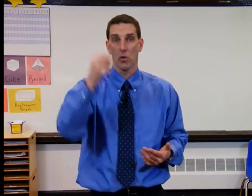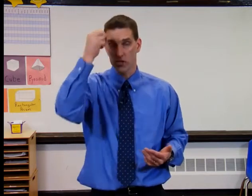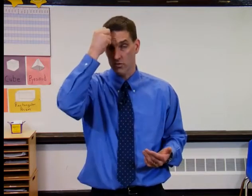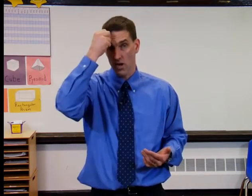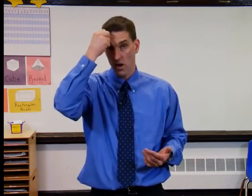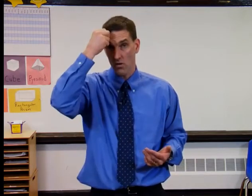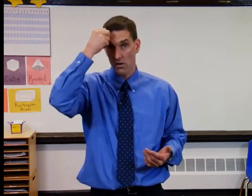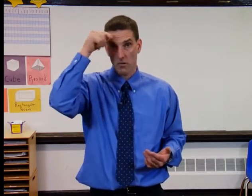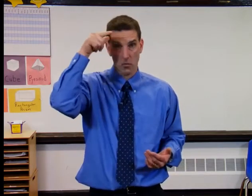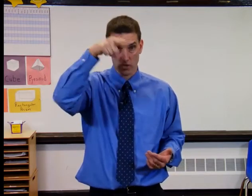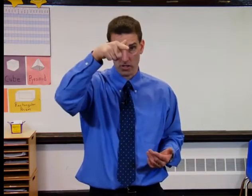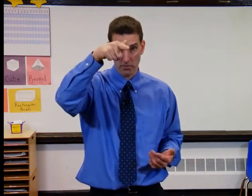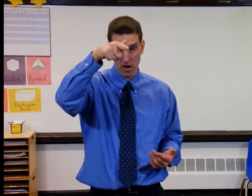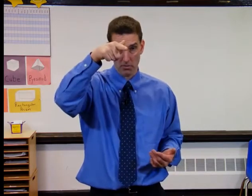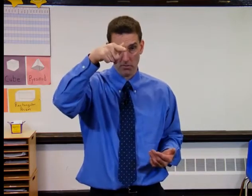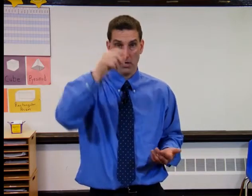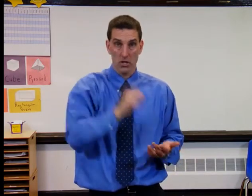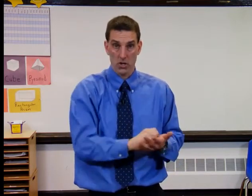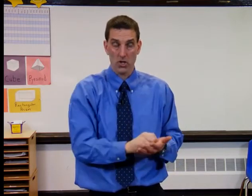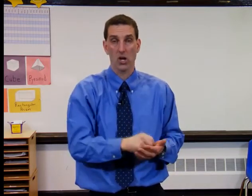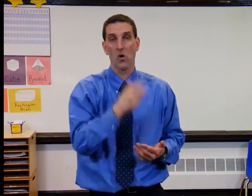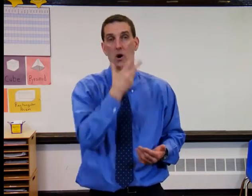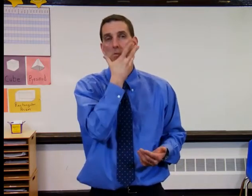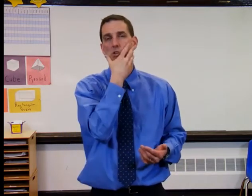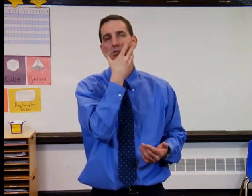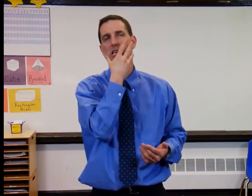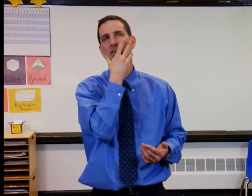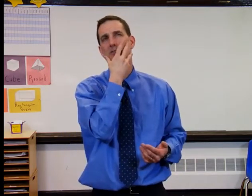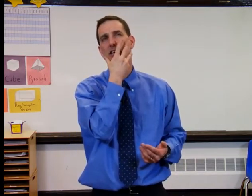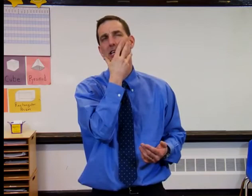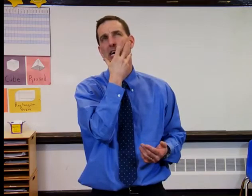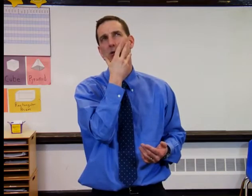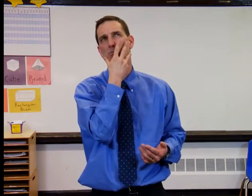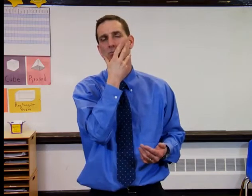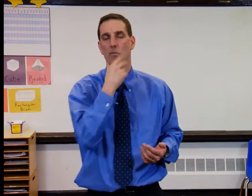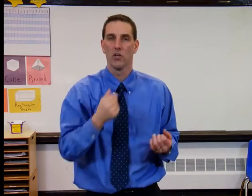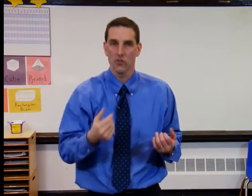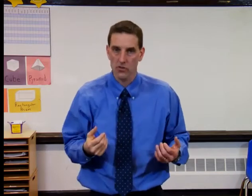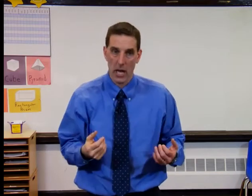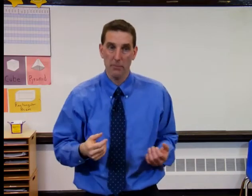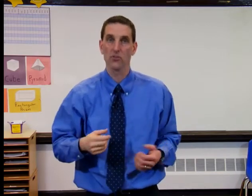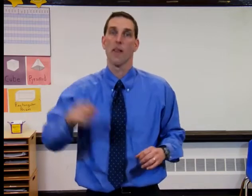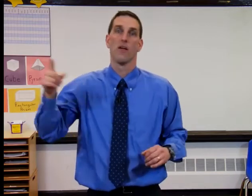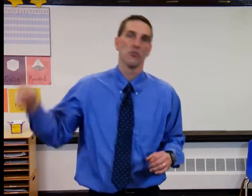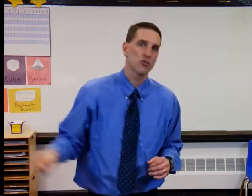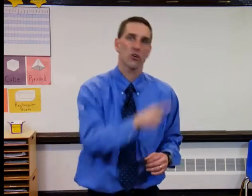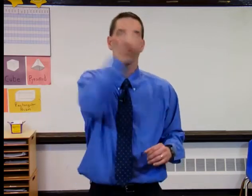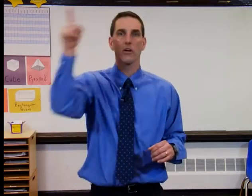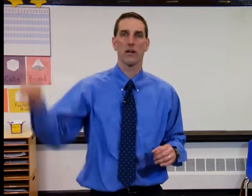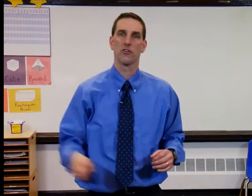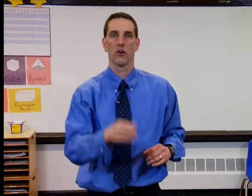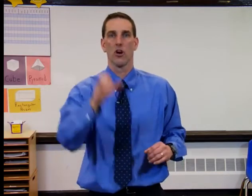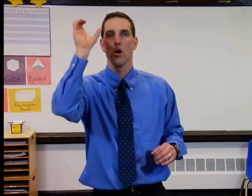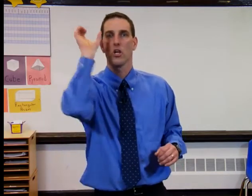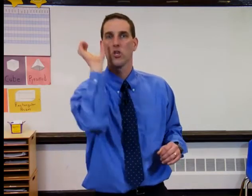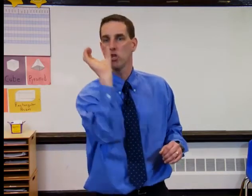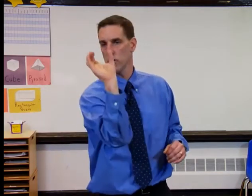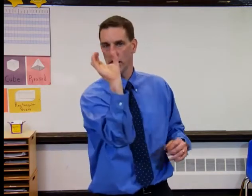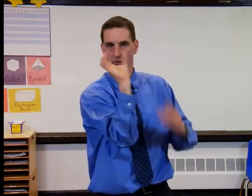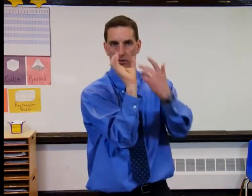you know, what's in the problem. Show what you need to find out. Steps, circle your answer. Units, the